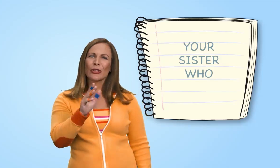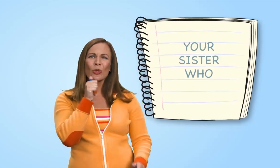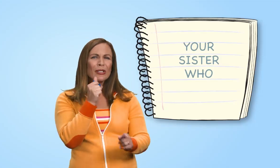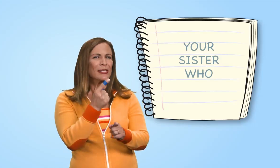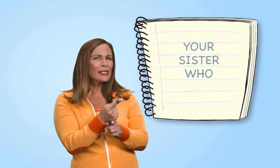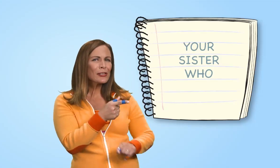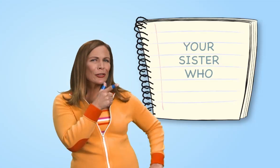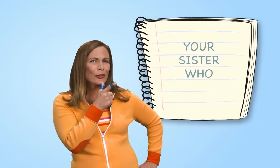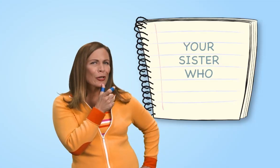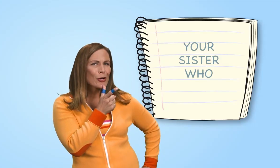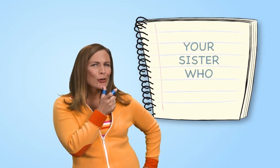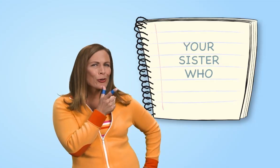Your sister who?